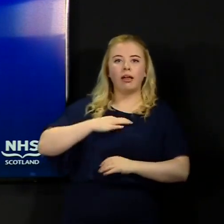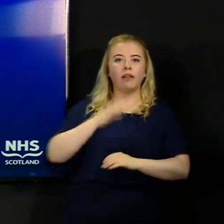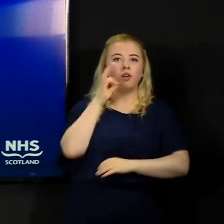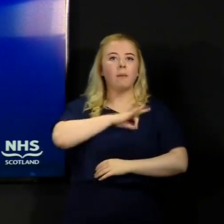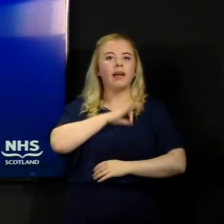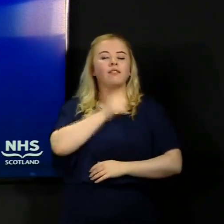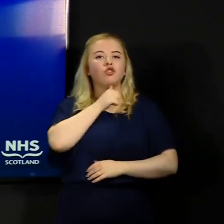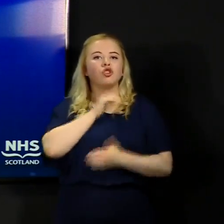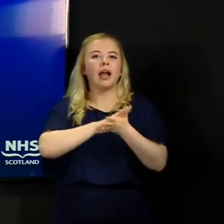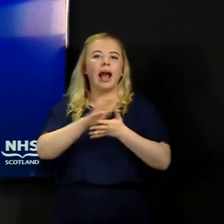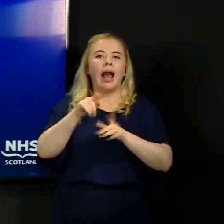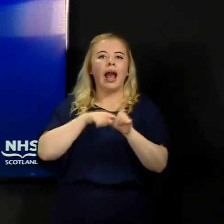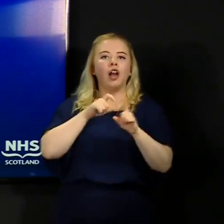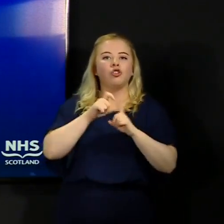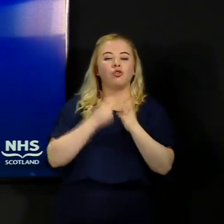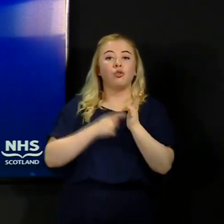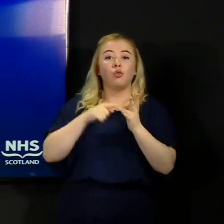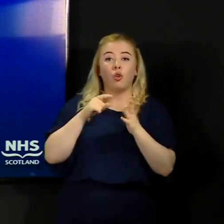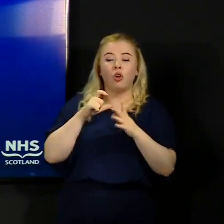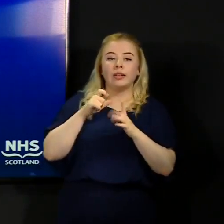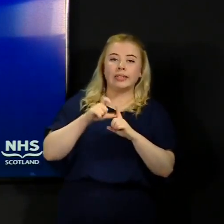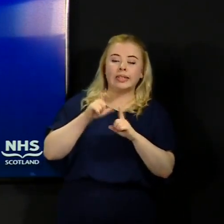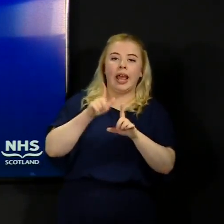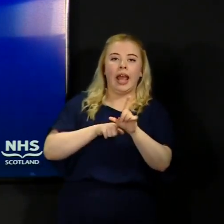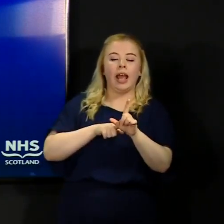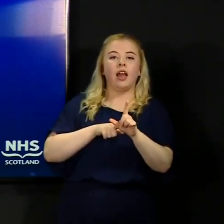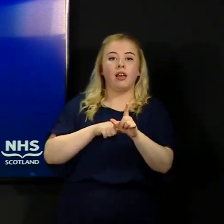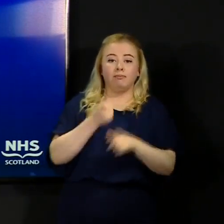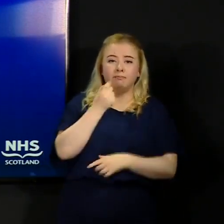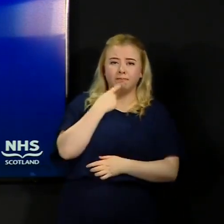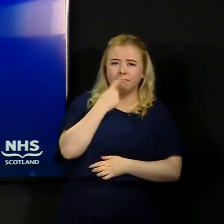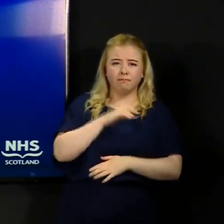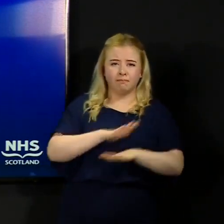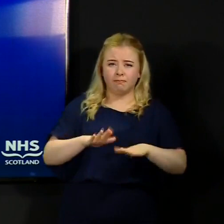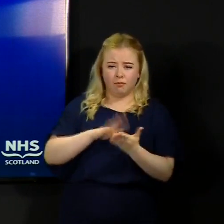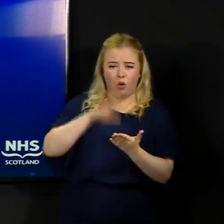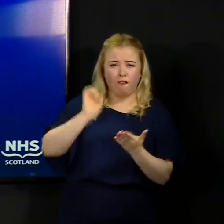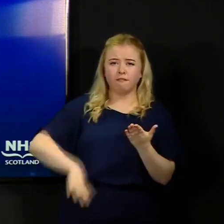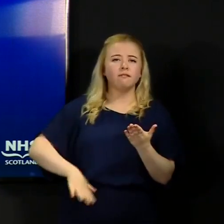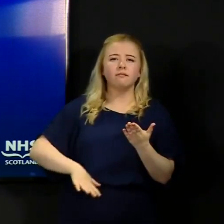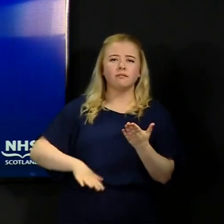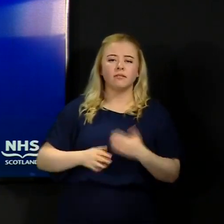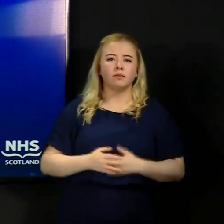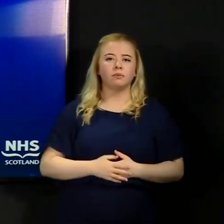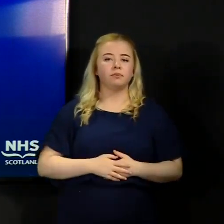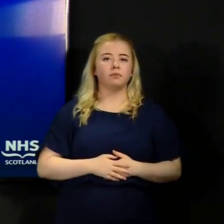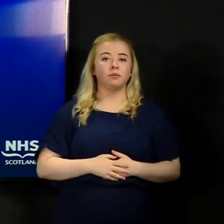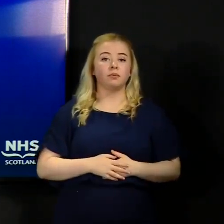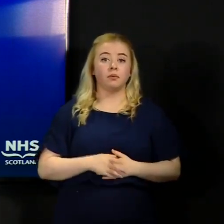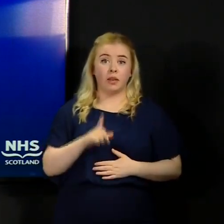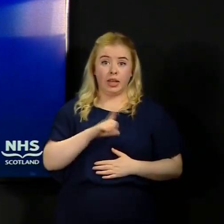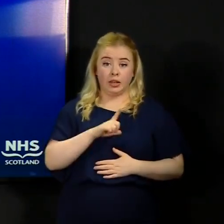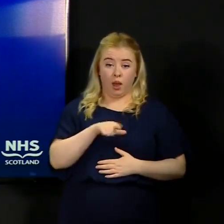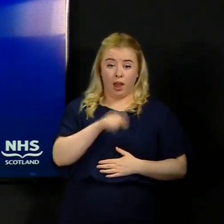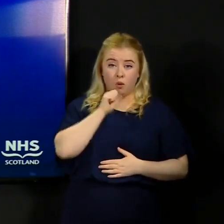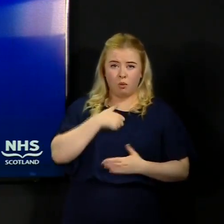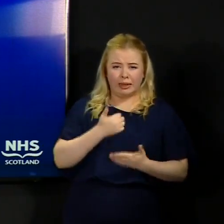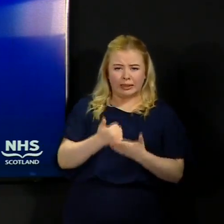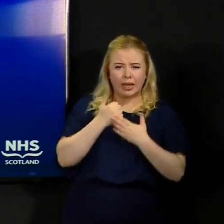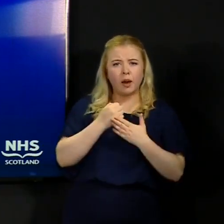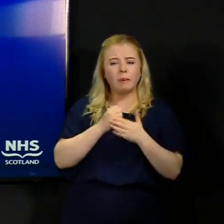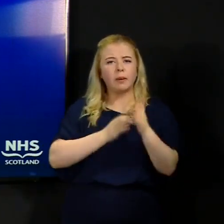in hospitalised patients with COVID, and they removed it from their advice. This important finding will help to improve care for patients around the